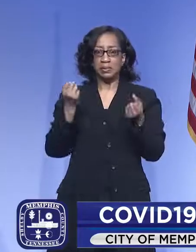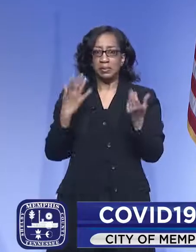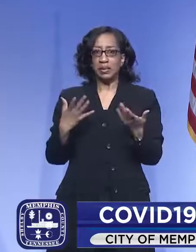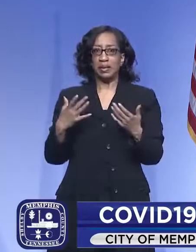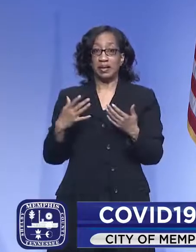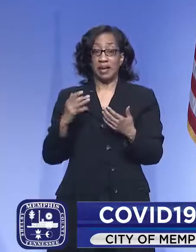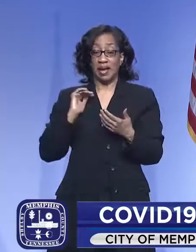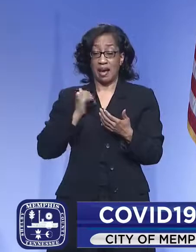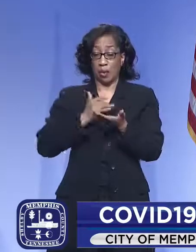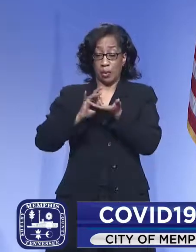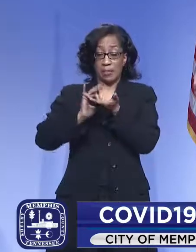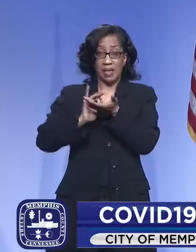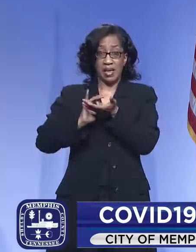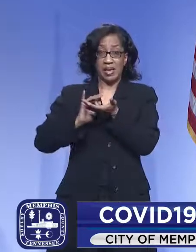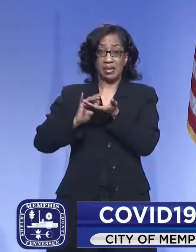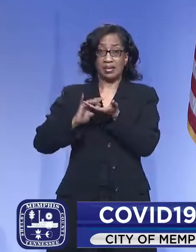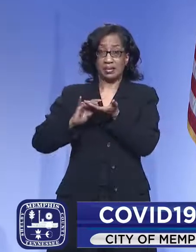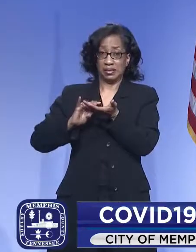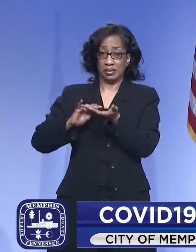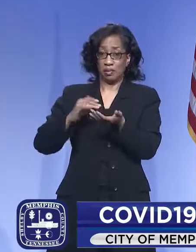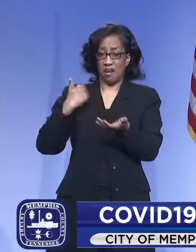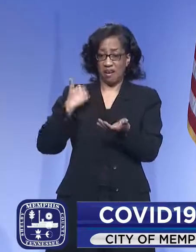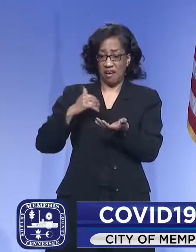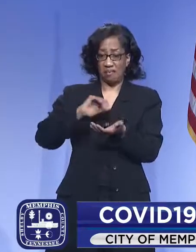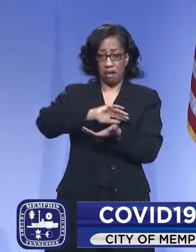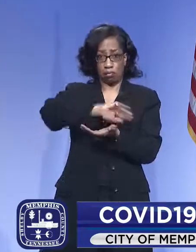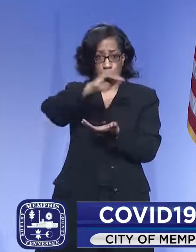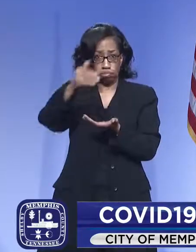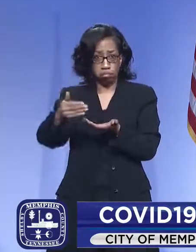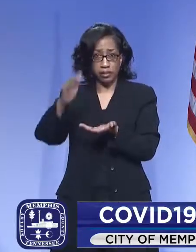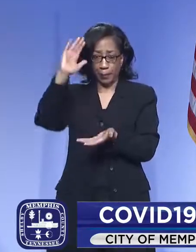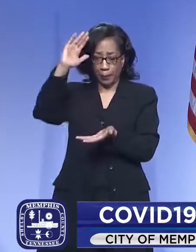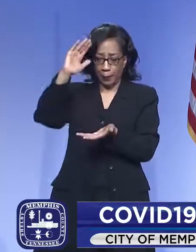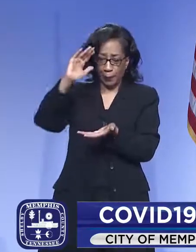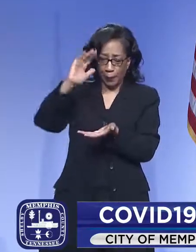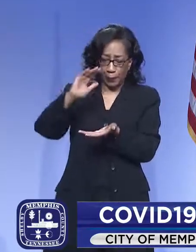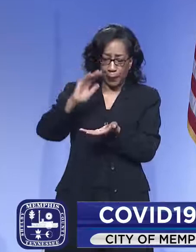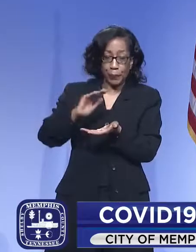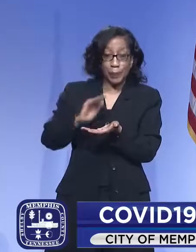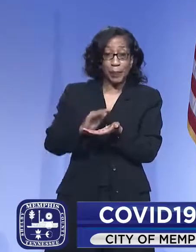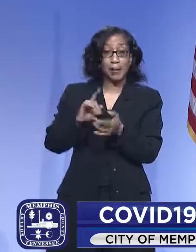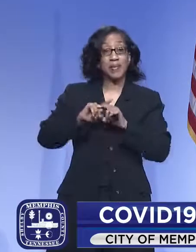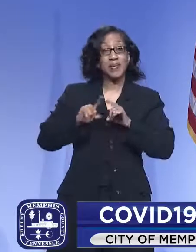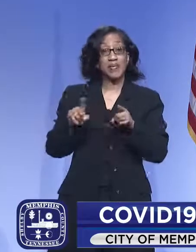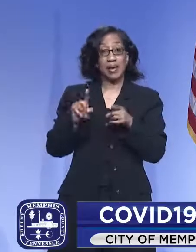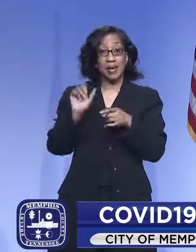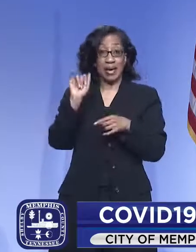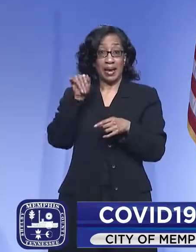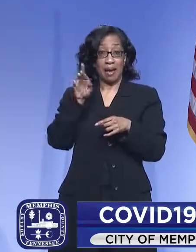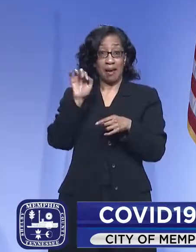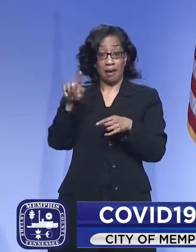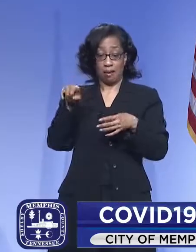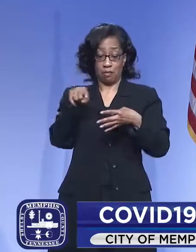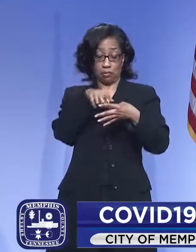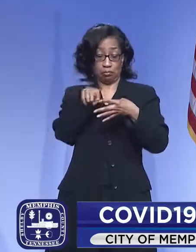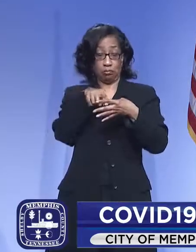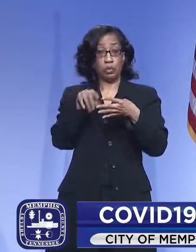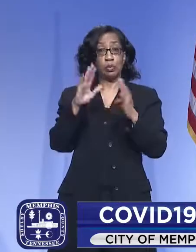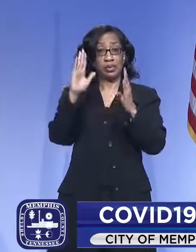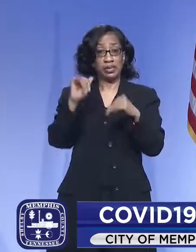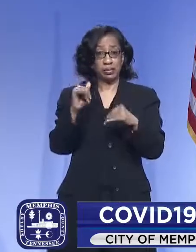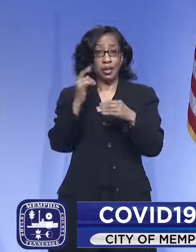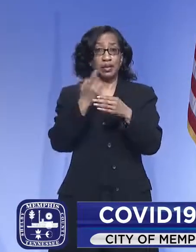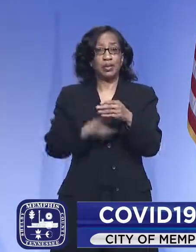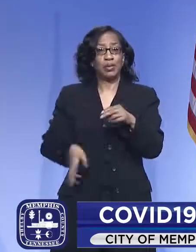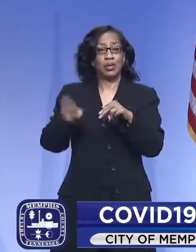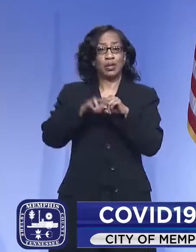of vaccine is coming down, and we expect a first big dose of that to increase in the first week of April. And so over the Easter